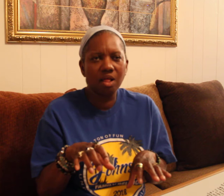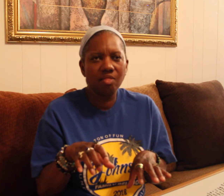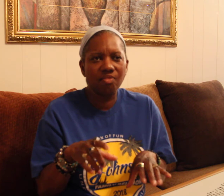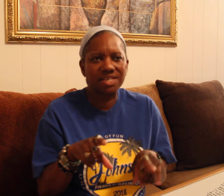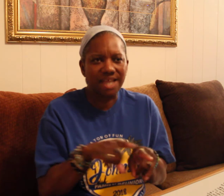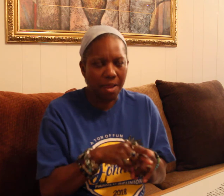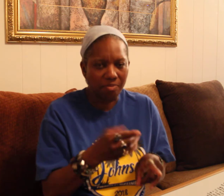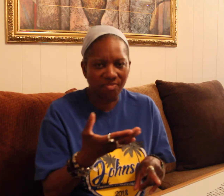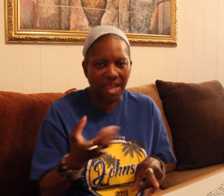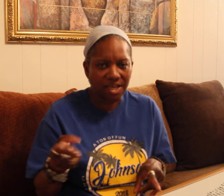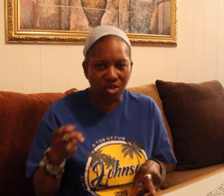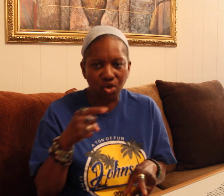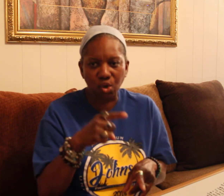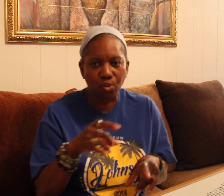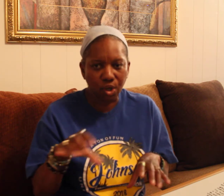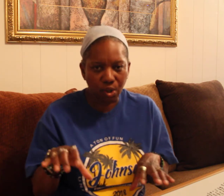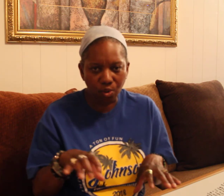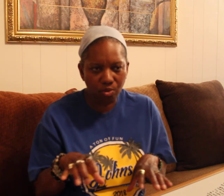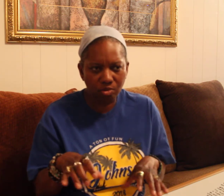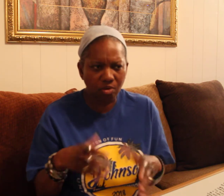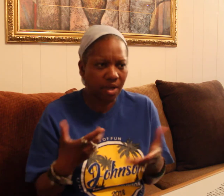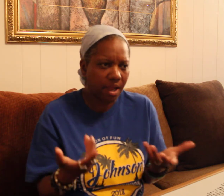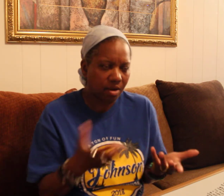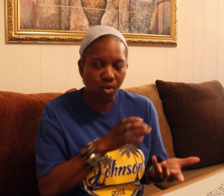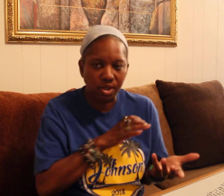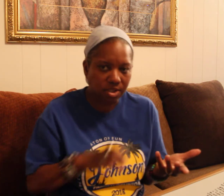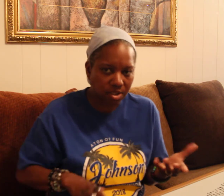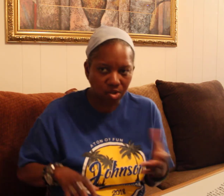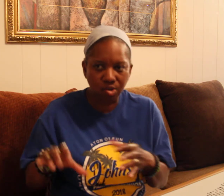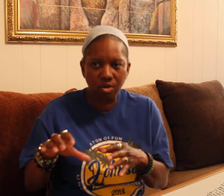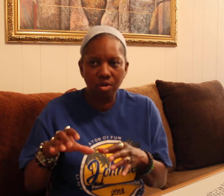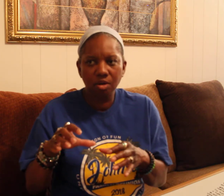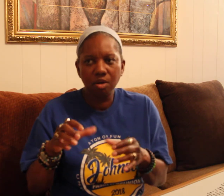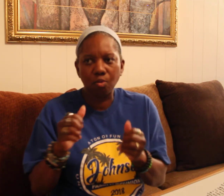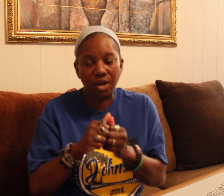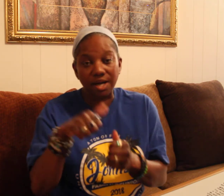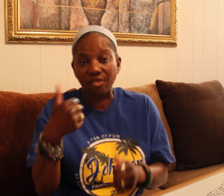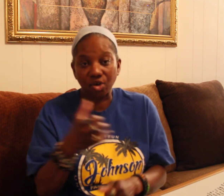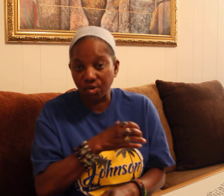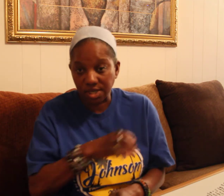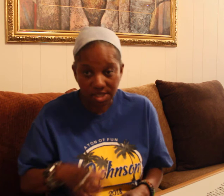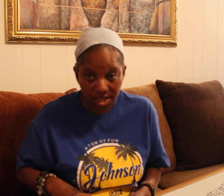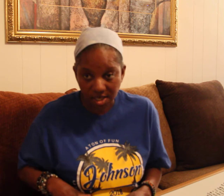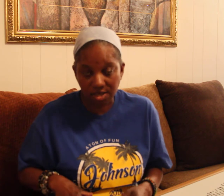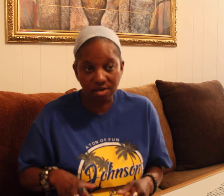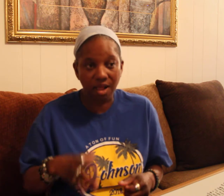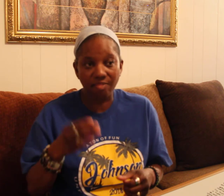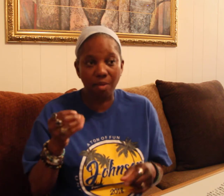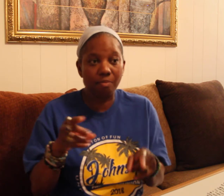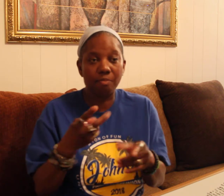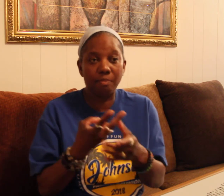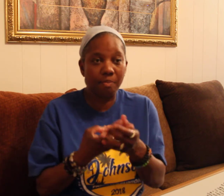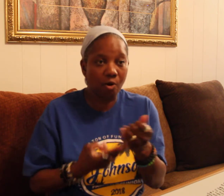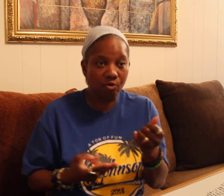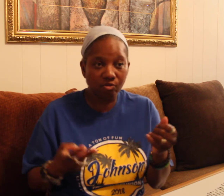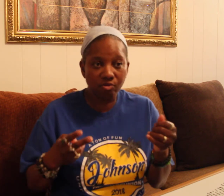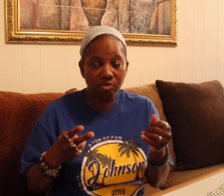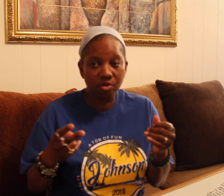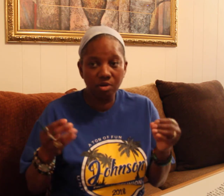the same things you did. Okay, Kristen with another Kristen, and they both